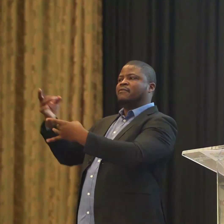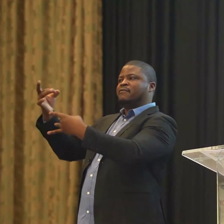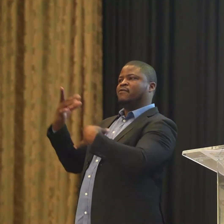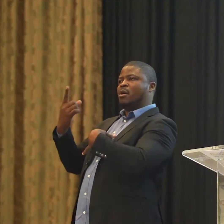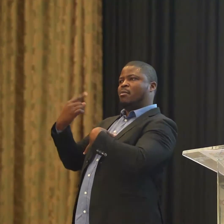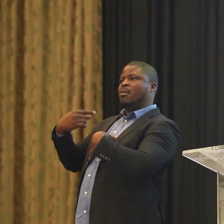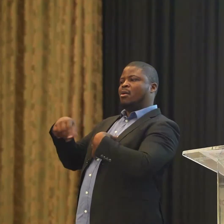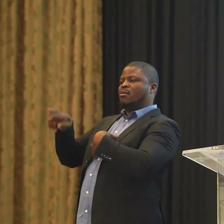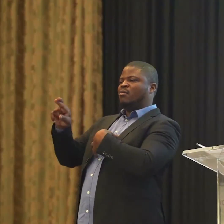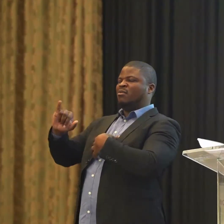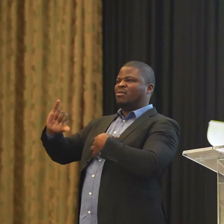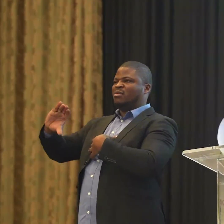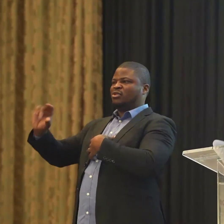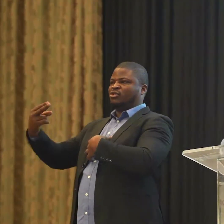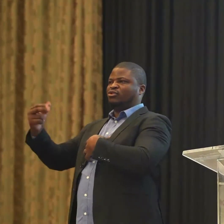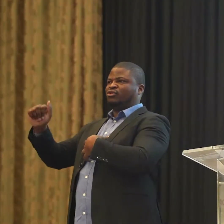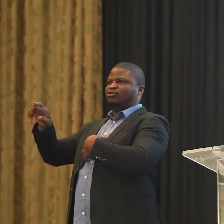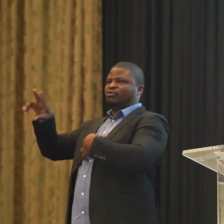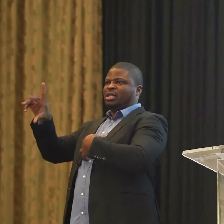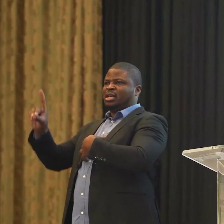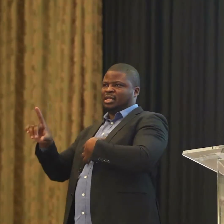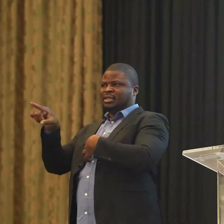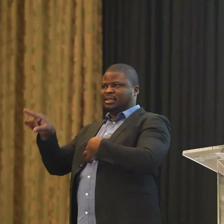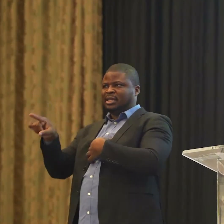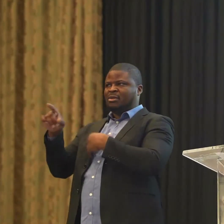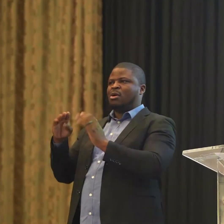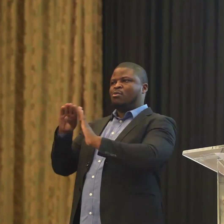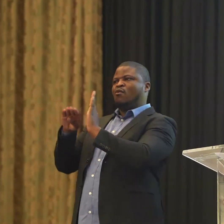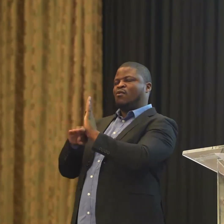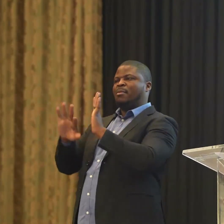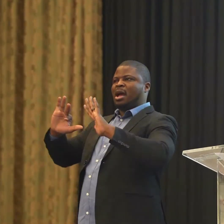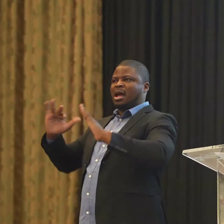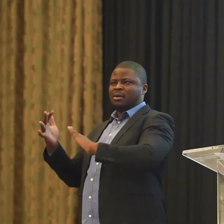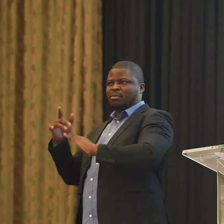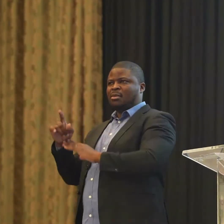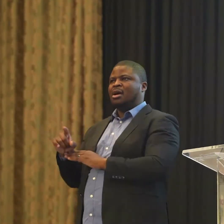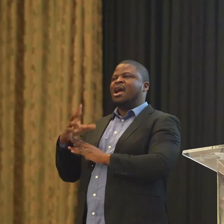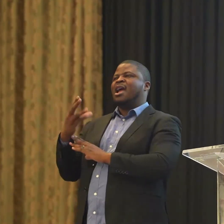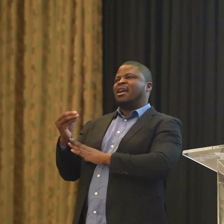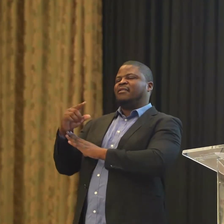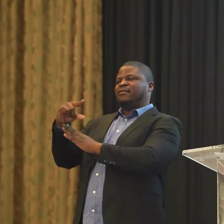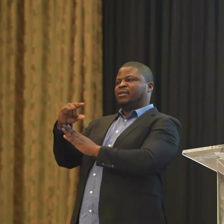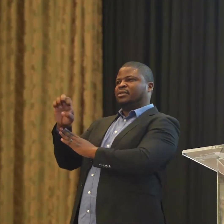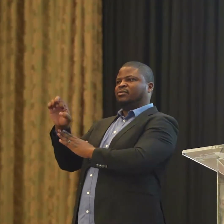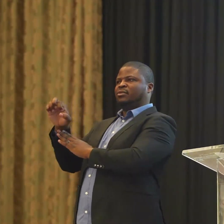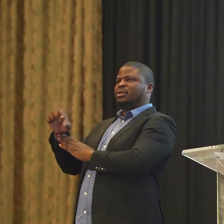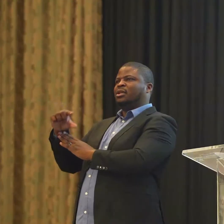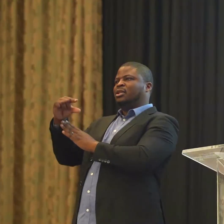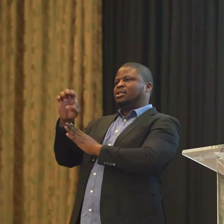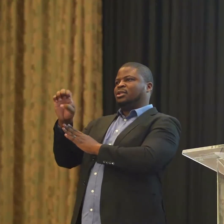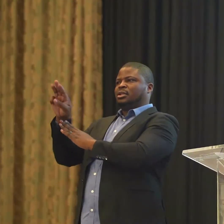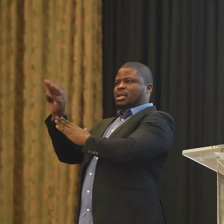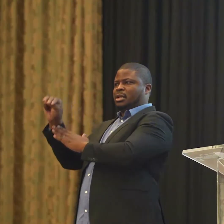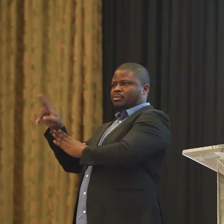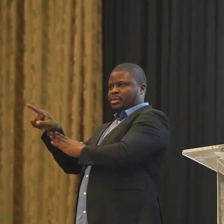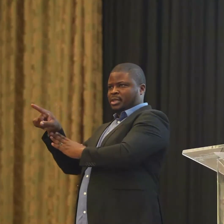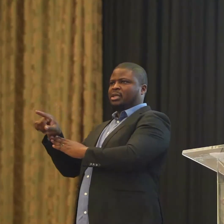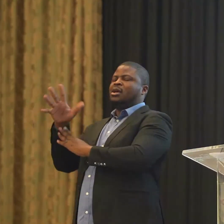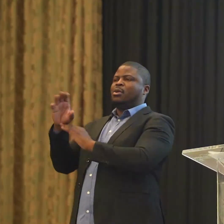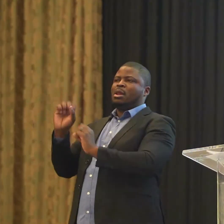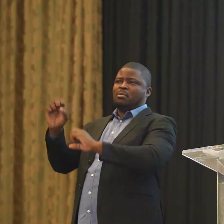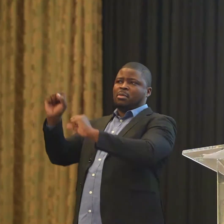Richidze project, I've got James Oladipo to give us more information on that.